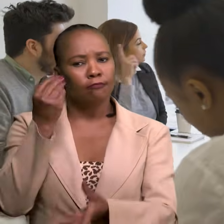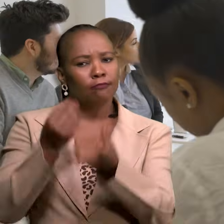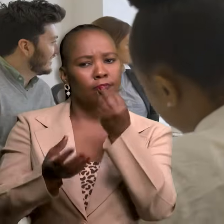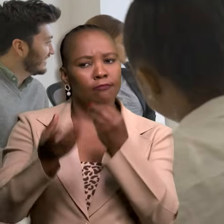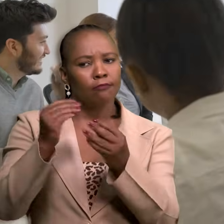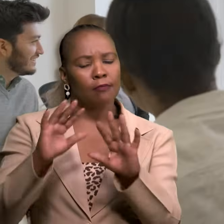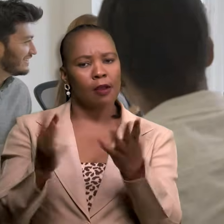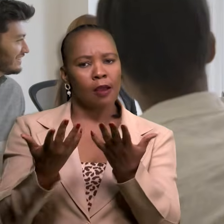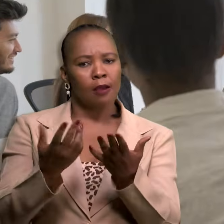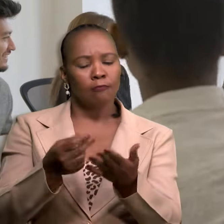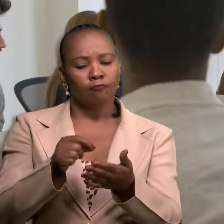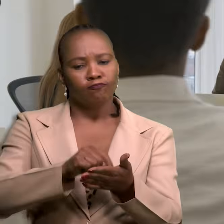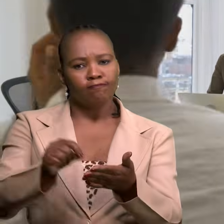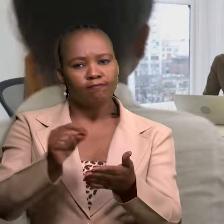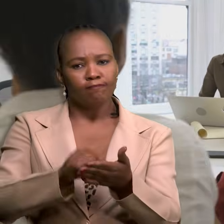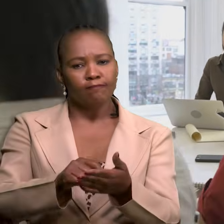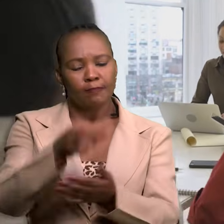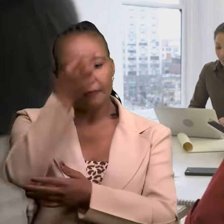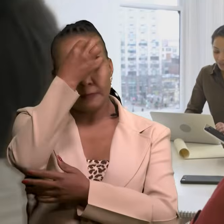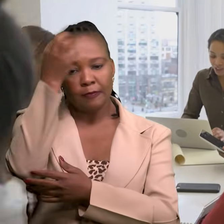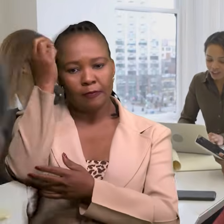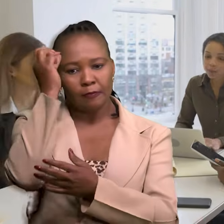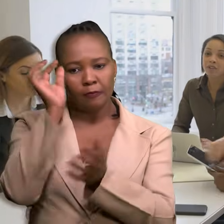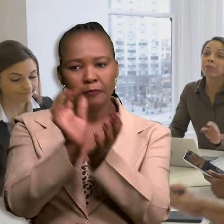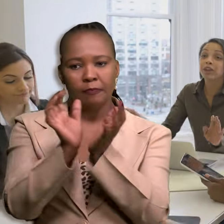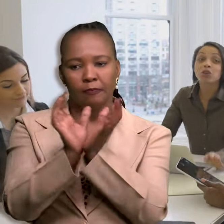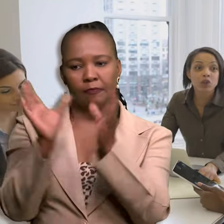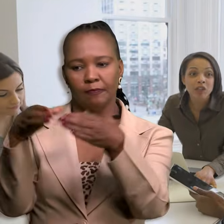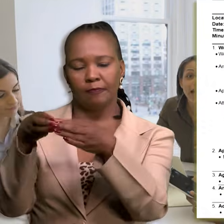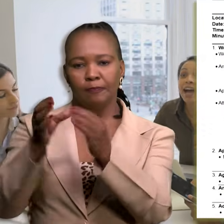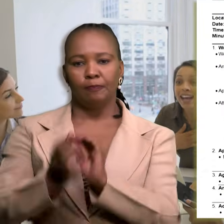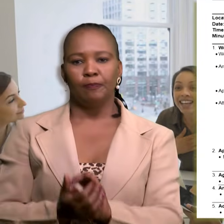up the minutes of organizational meetings.